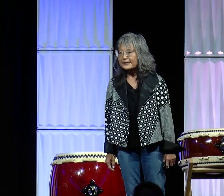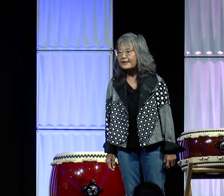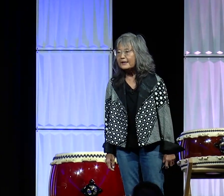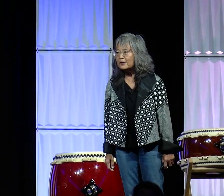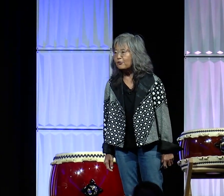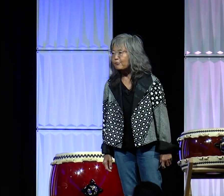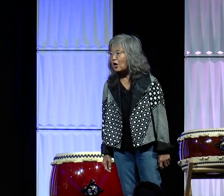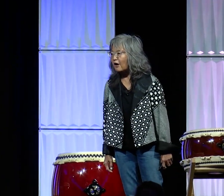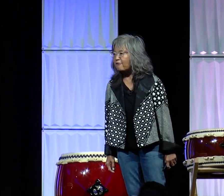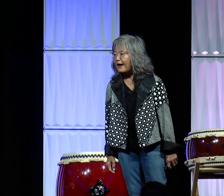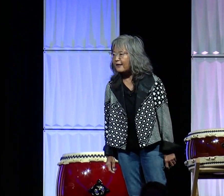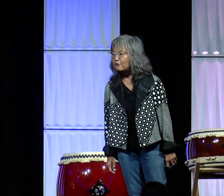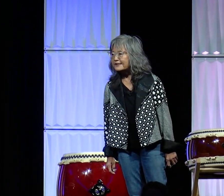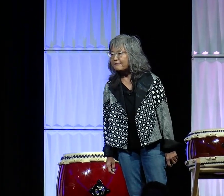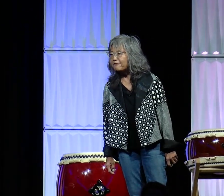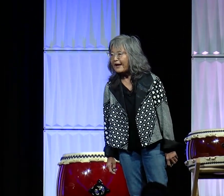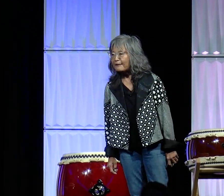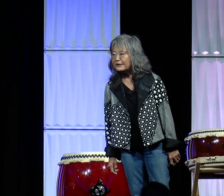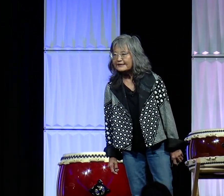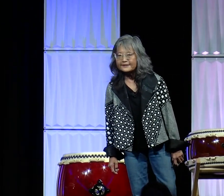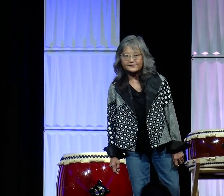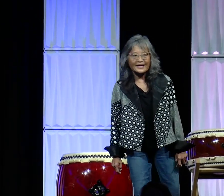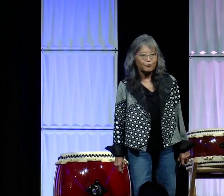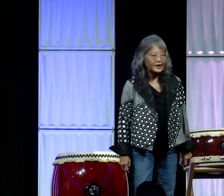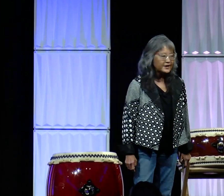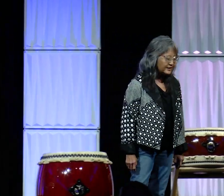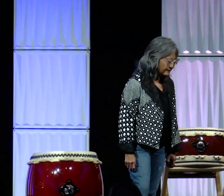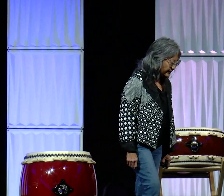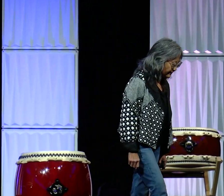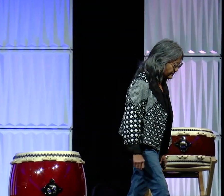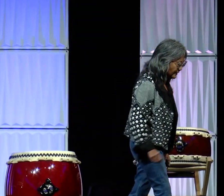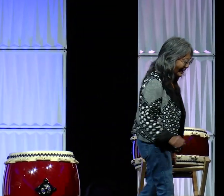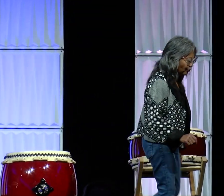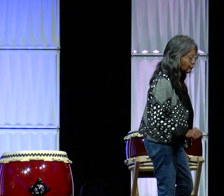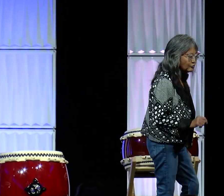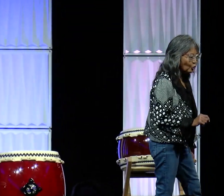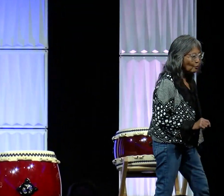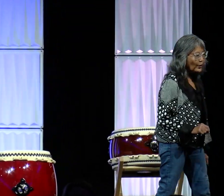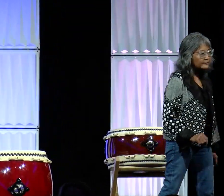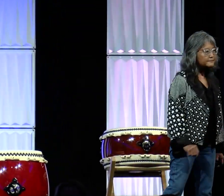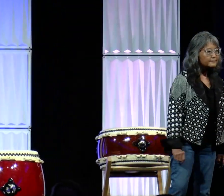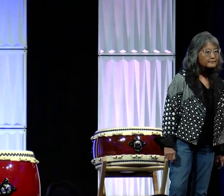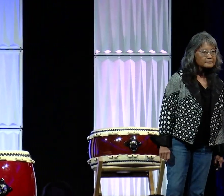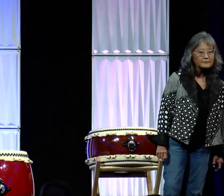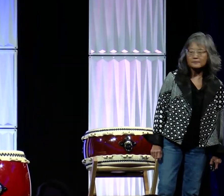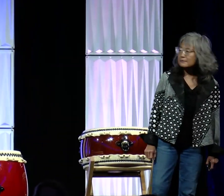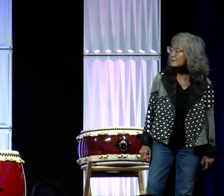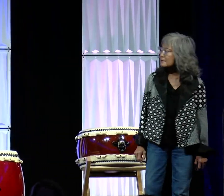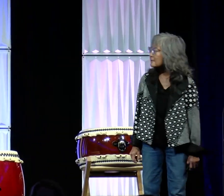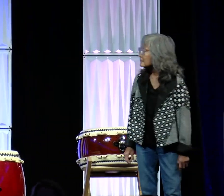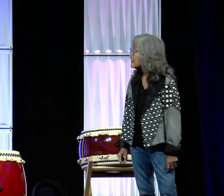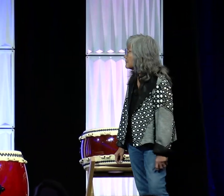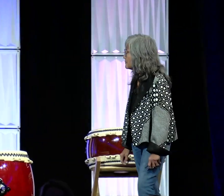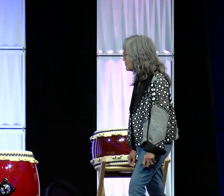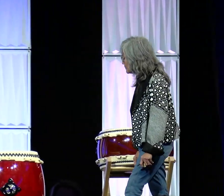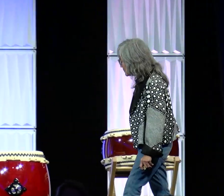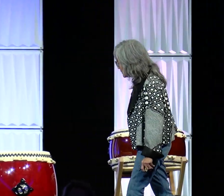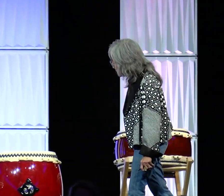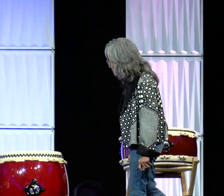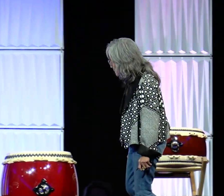was leading a group called Fathers and Families of San Joaquin that is now no more.